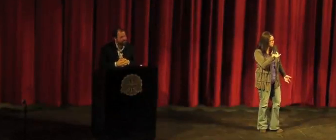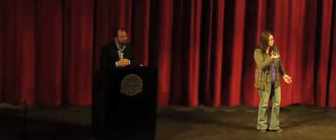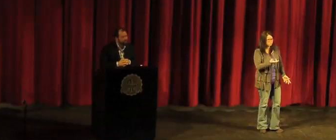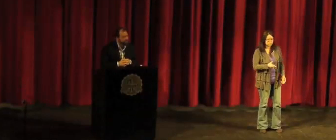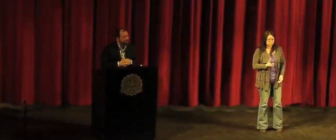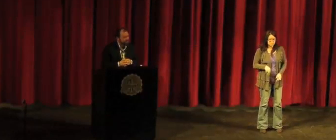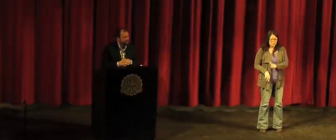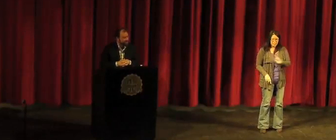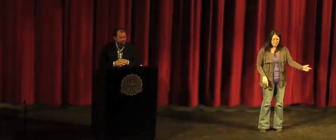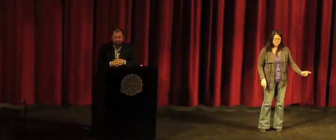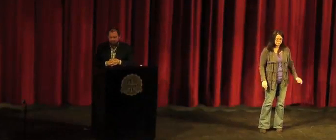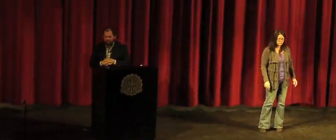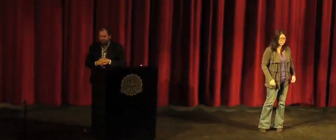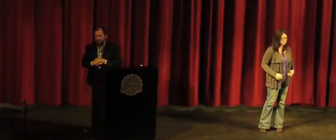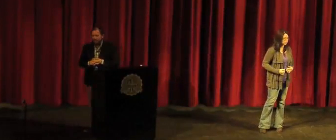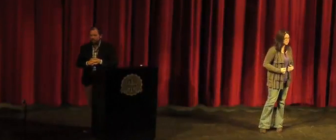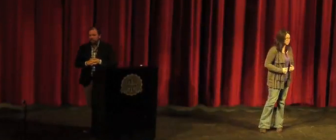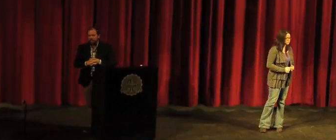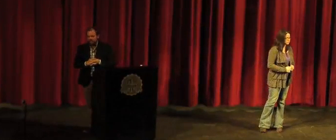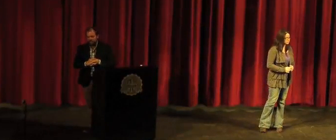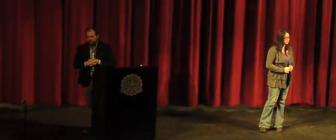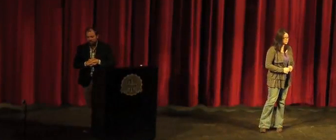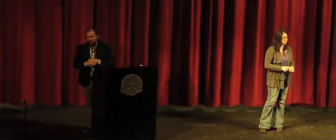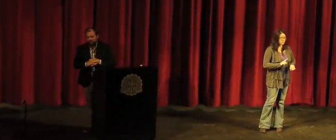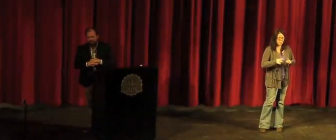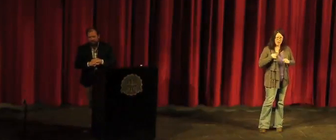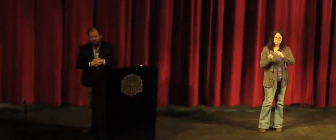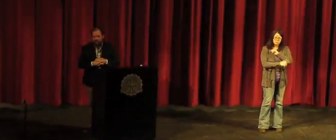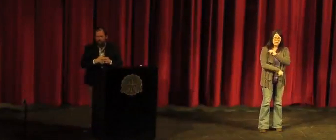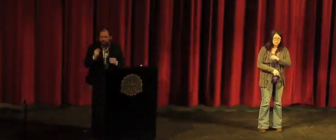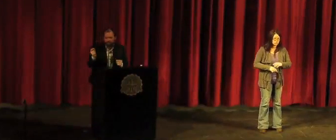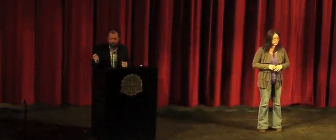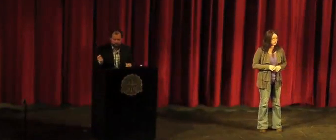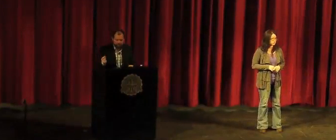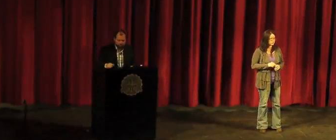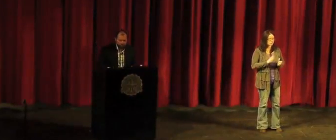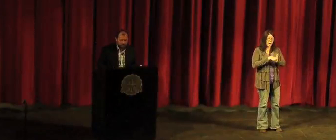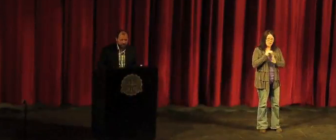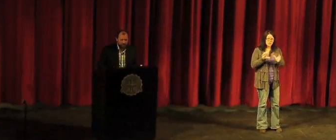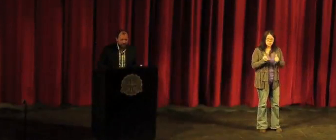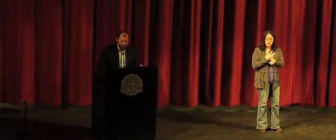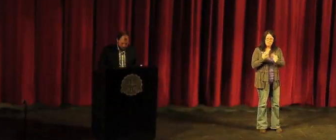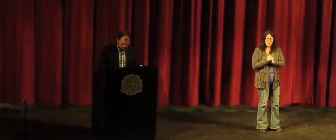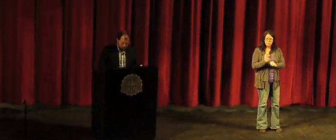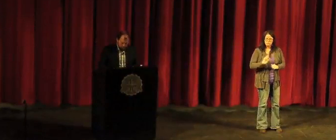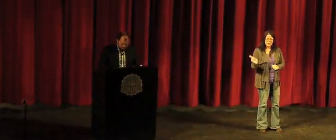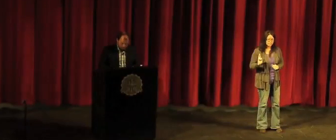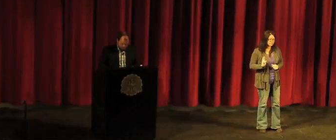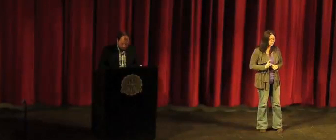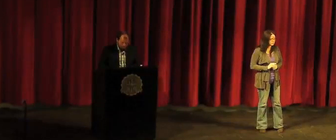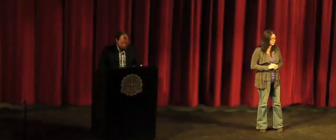"Left," Bertie says. "But I was punished, so I learned to do everything with my right hand."